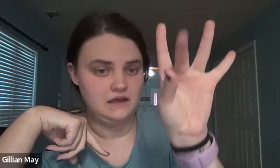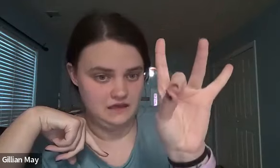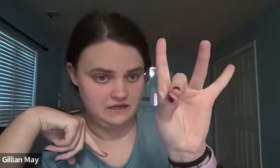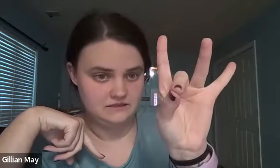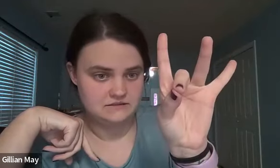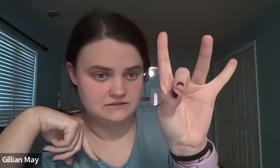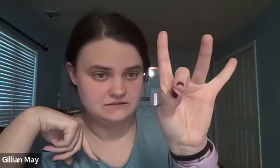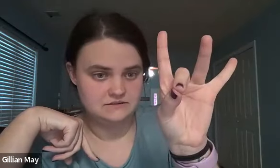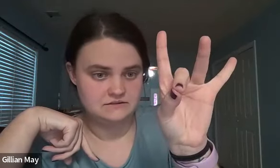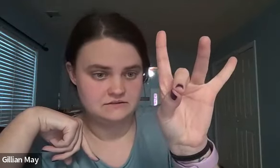8,